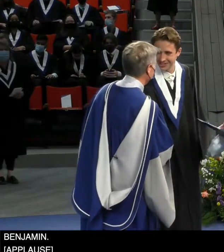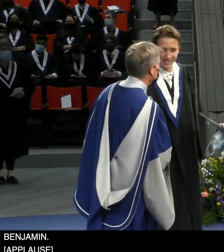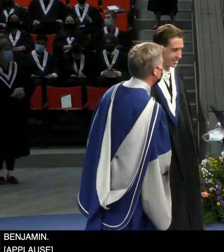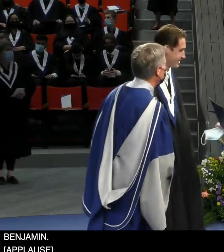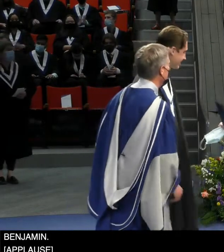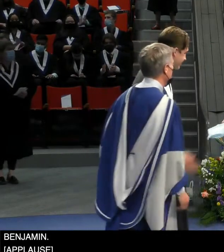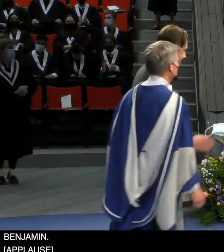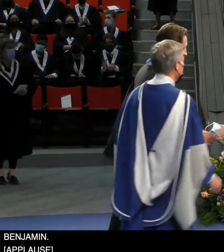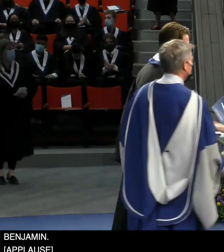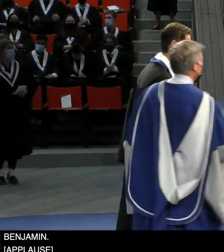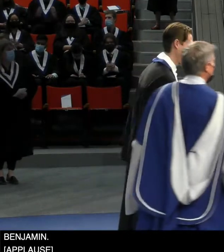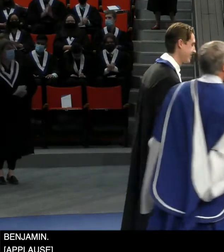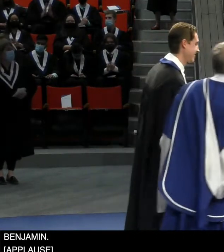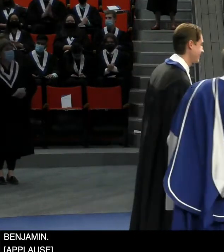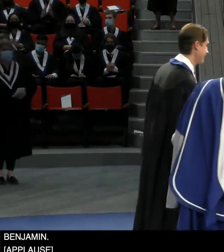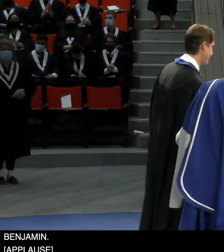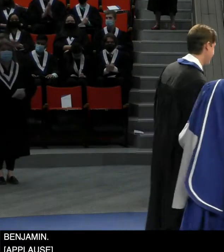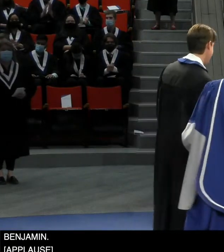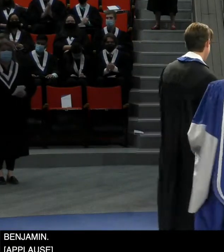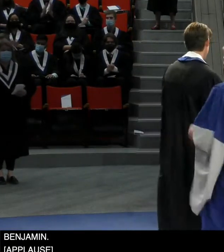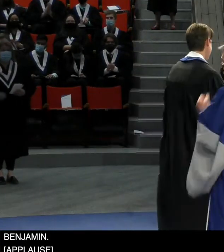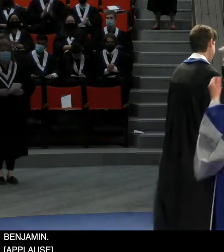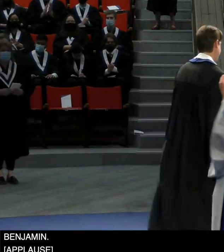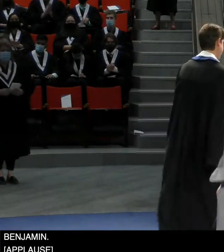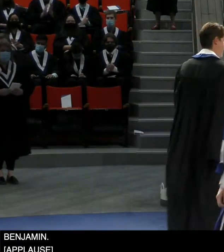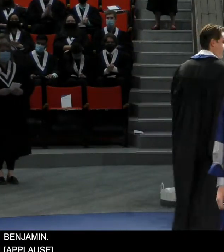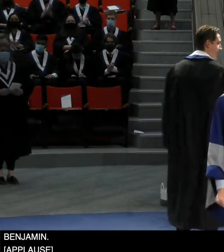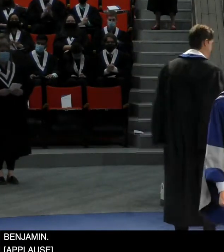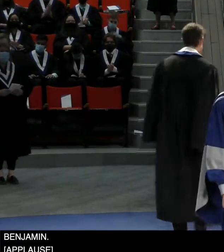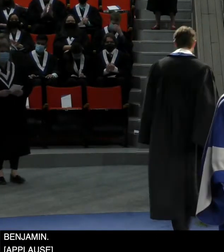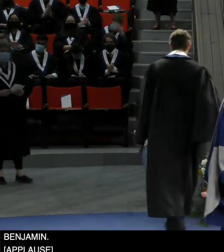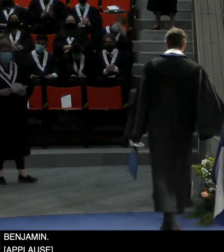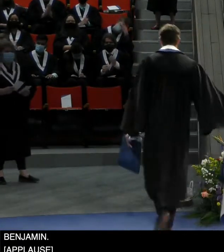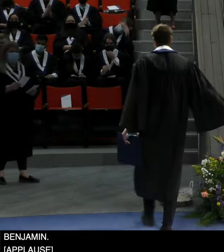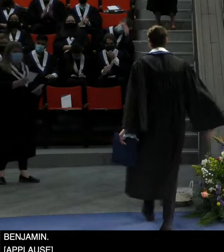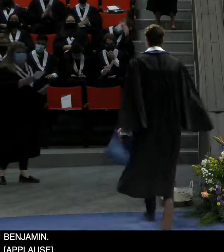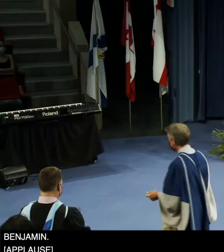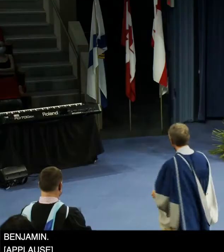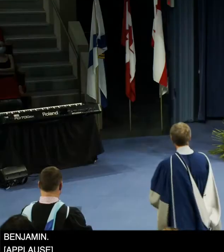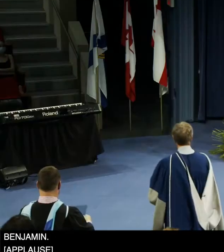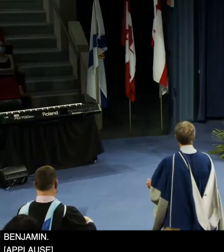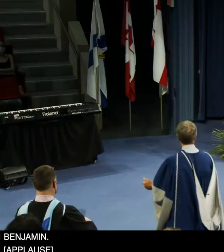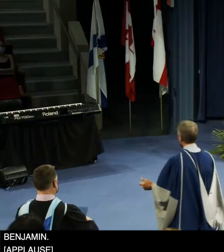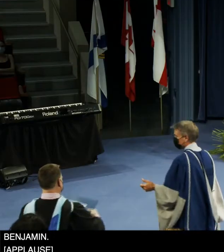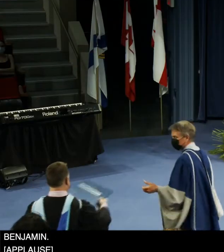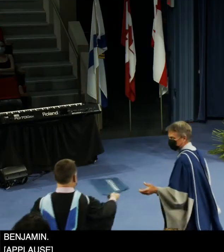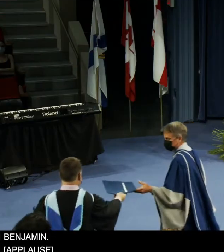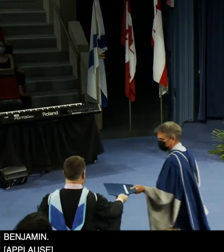Mr. President, candidates for the Diploma in American Sign Language English Interpretation.